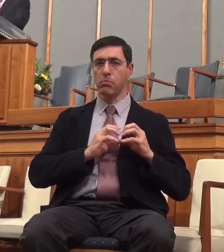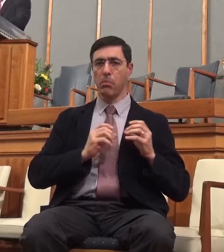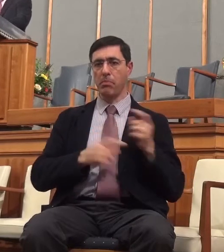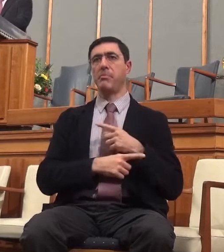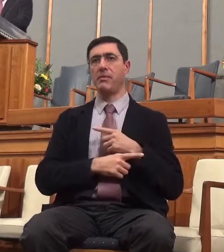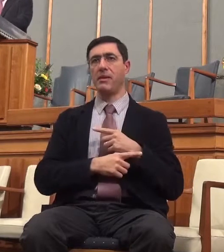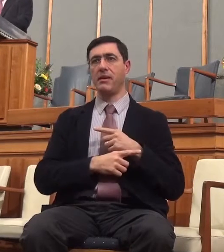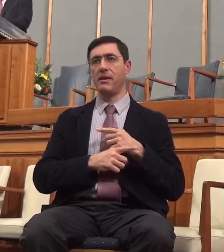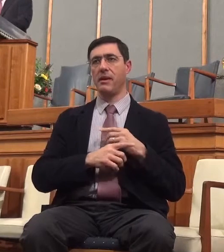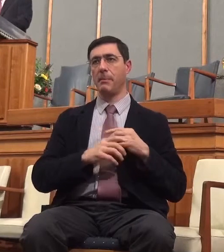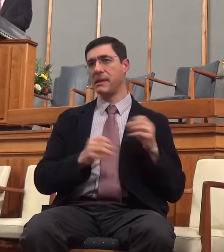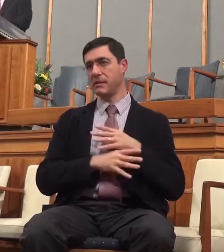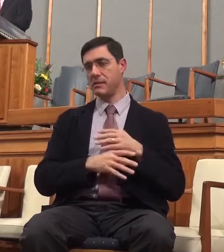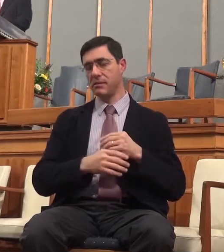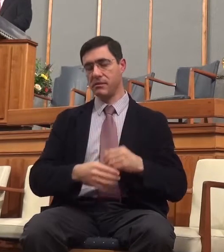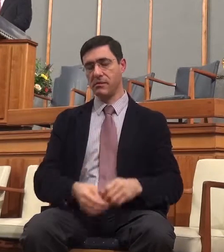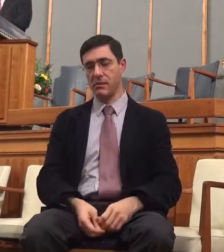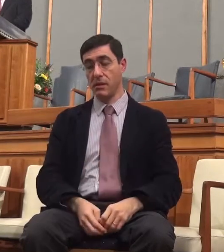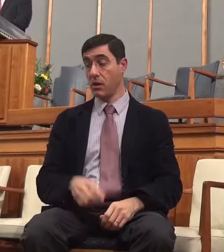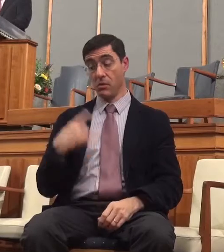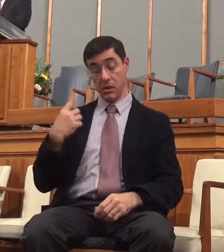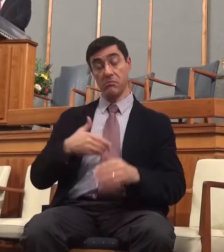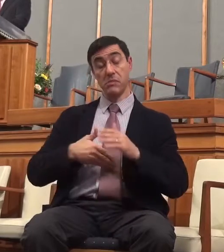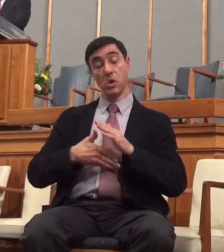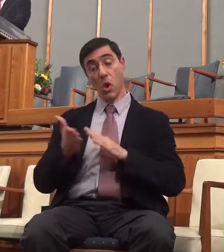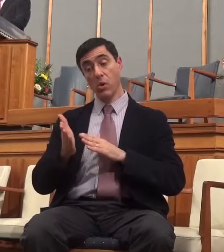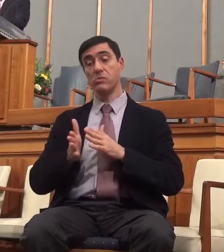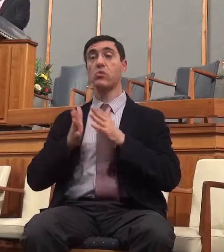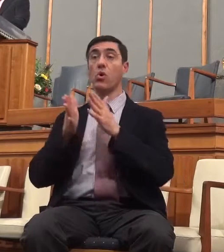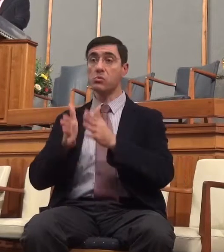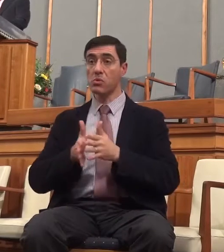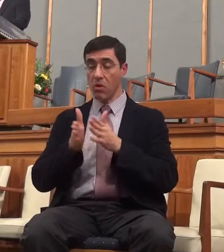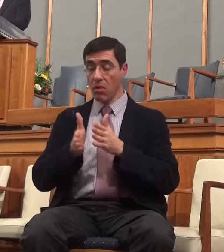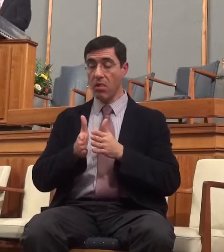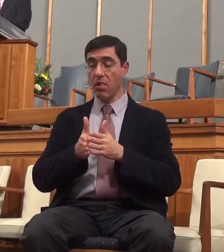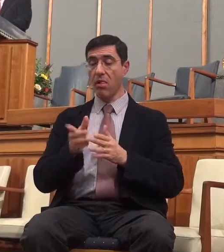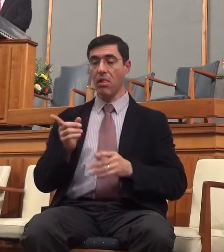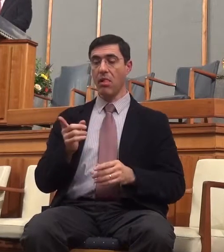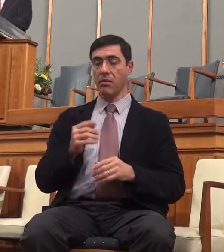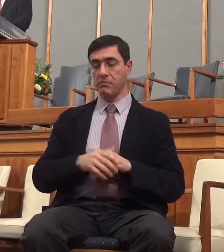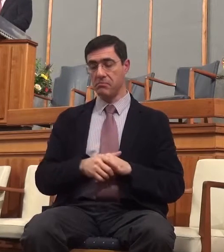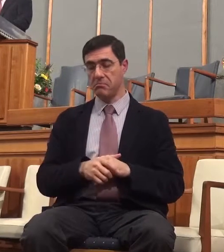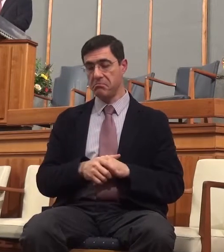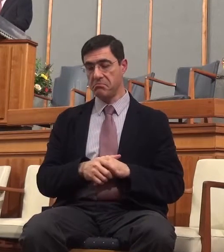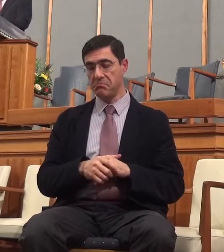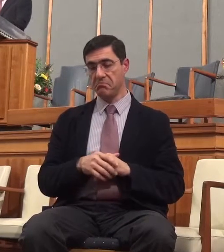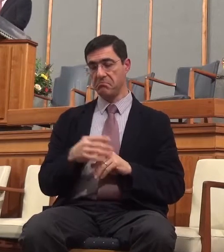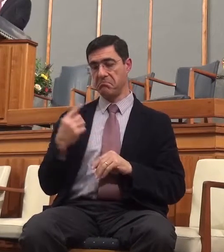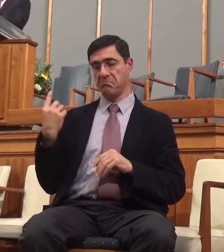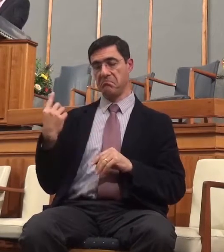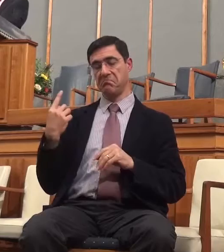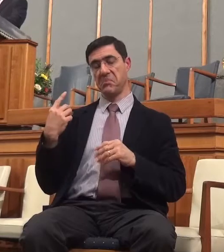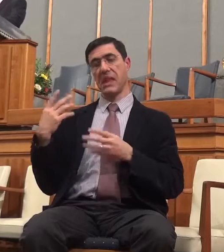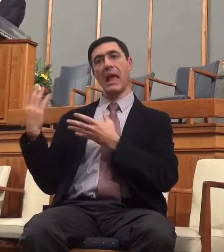right into the heart, into the left atrium, and with what sounded to me rather like a branding iron, a miniaturized